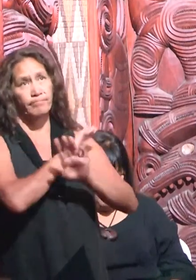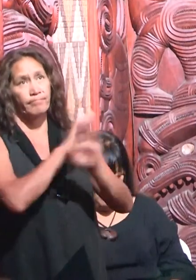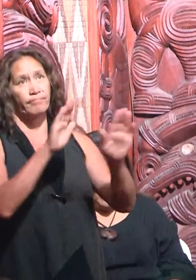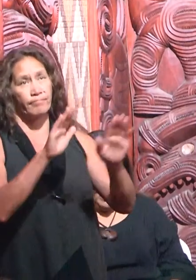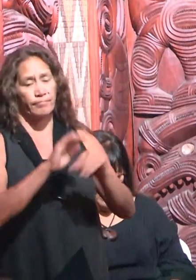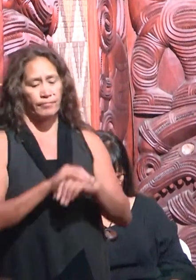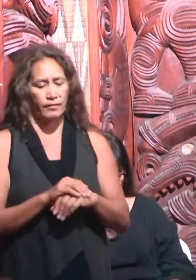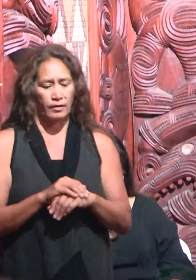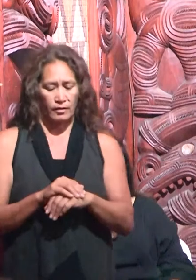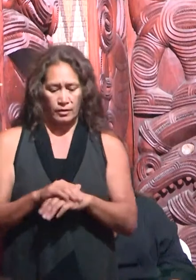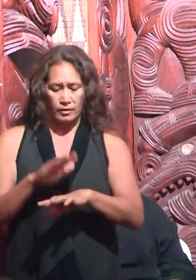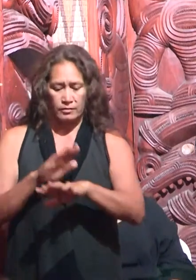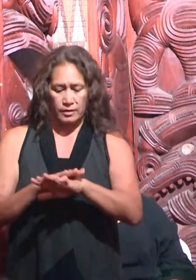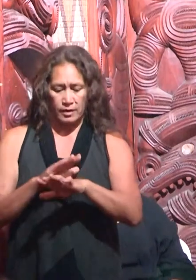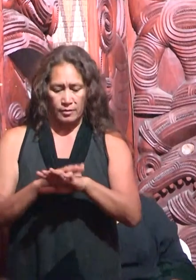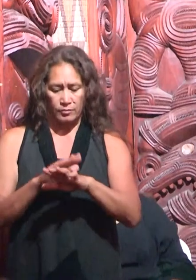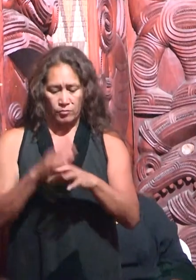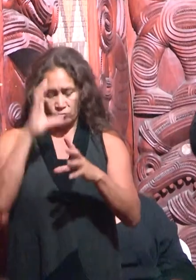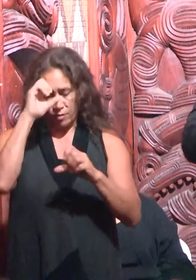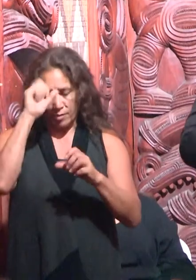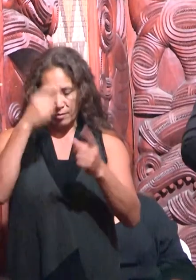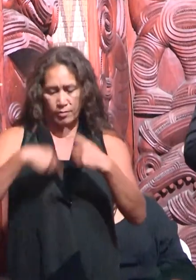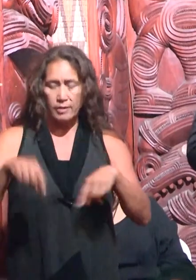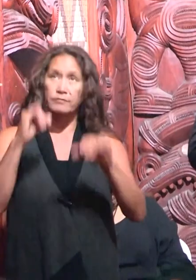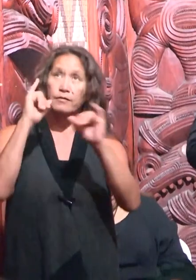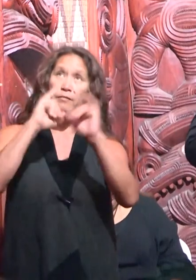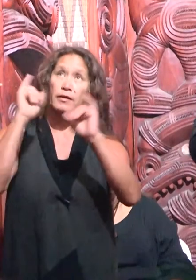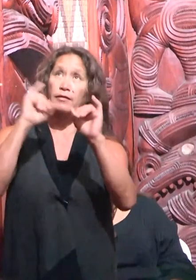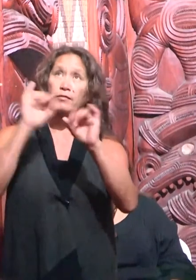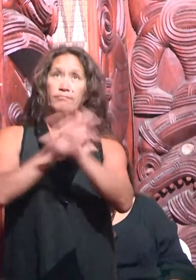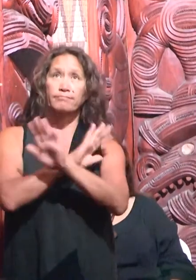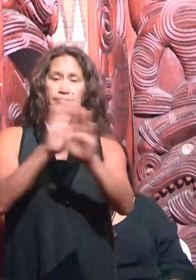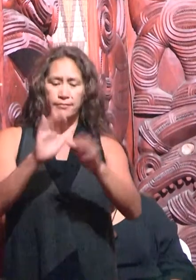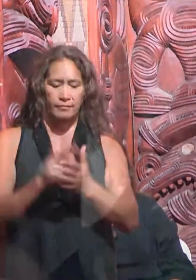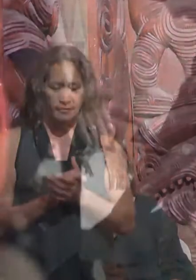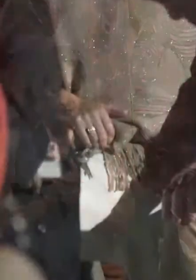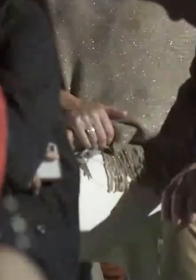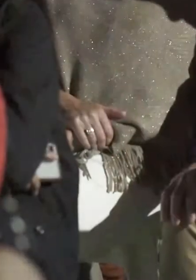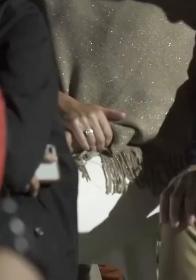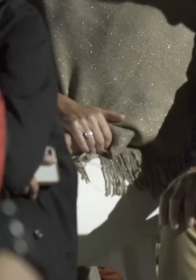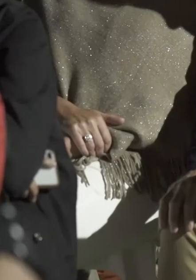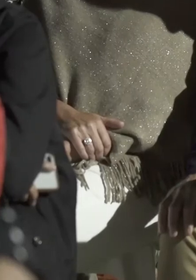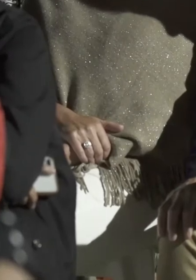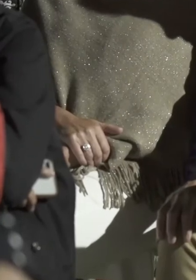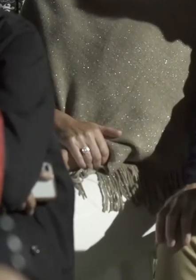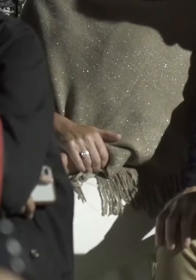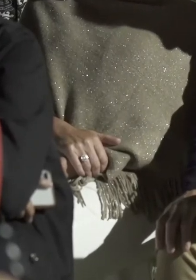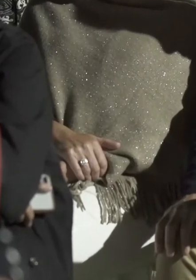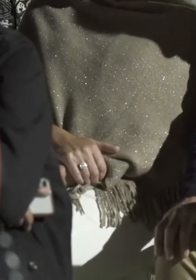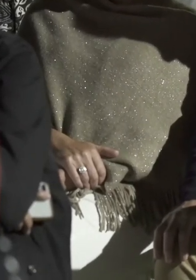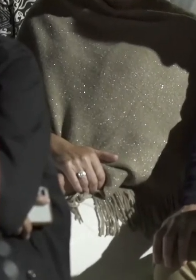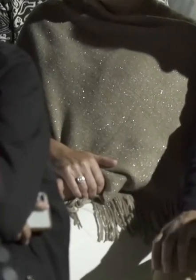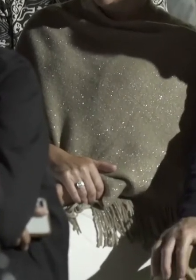from time of trial. Deliver us from evil. For the kingdom and the glory are yours.